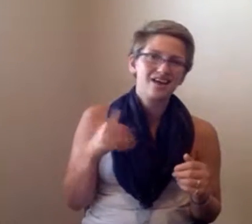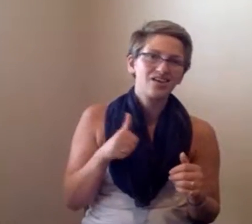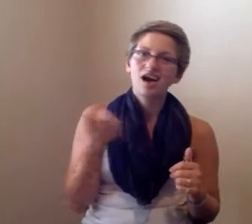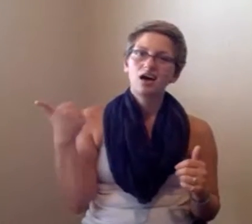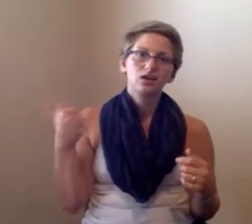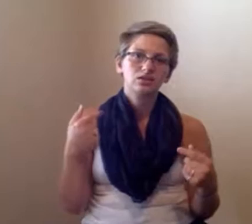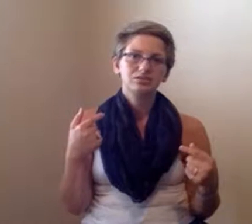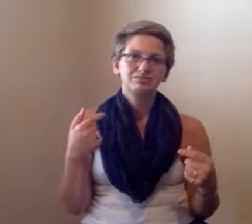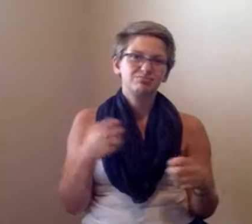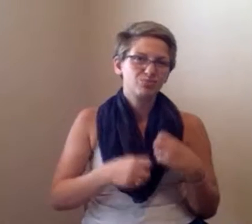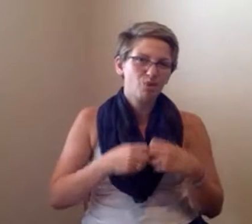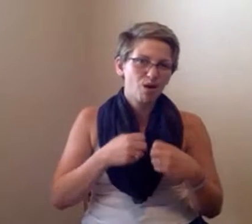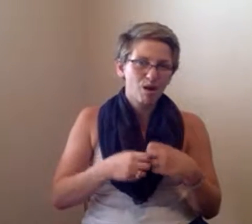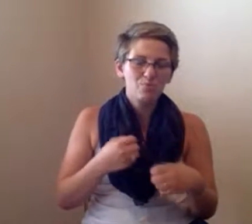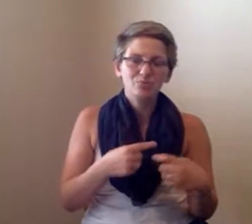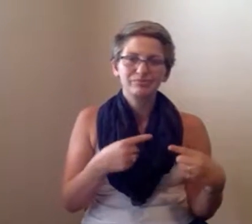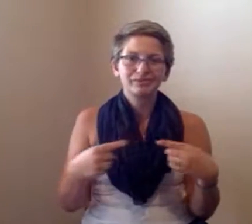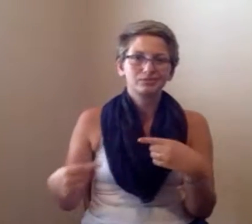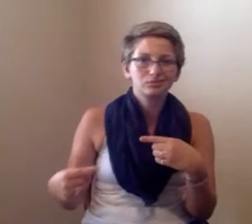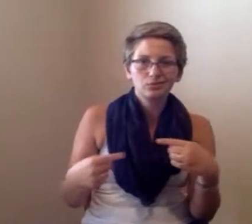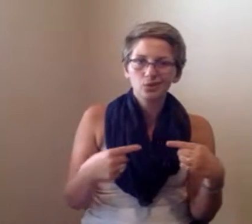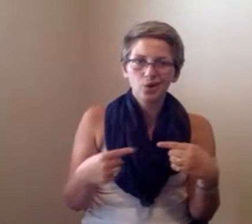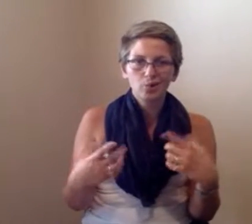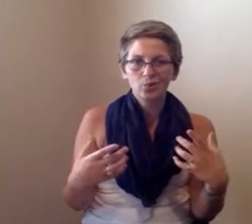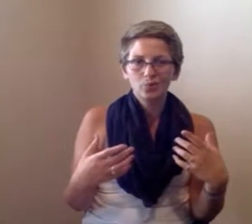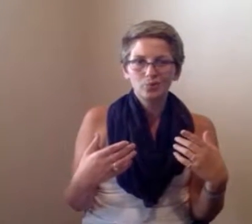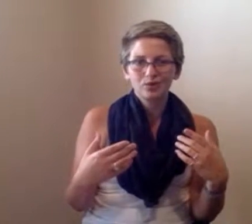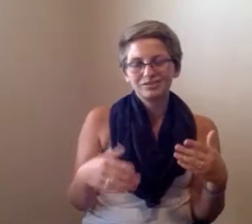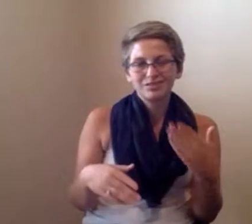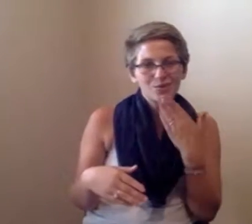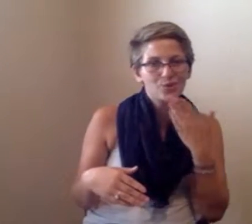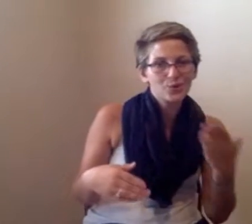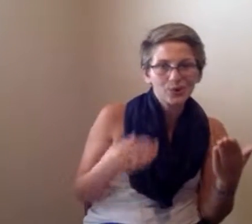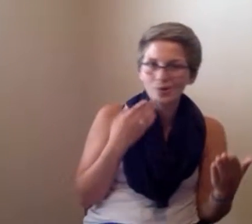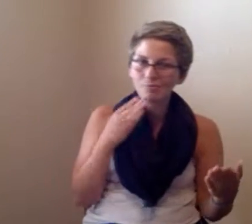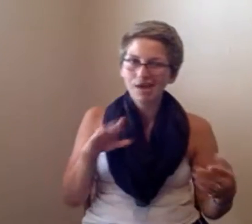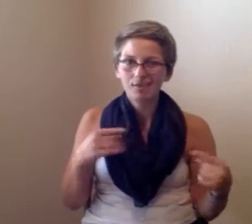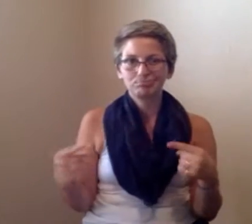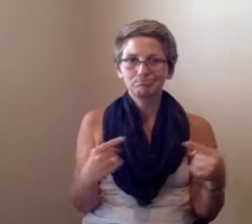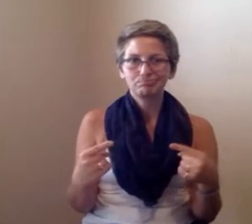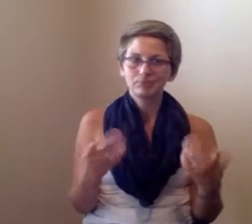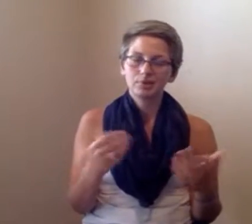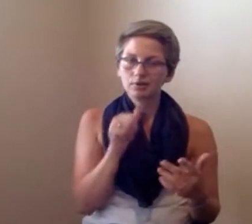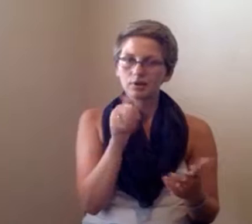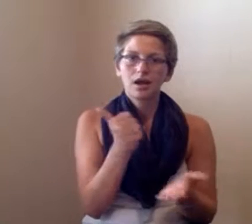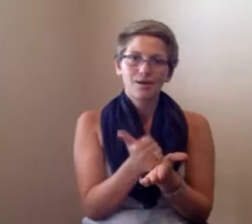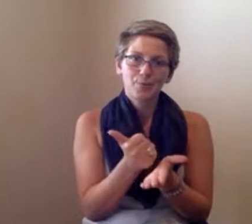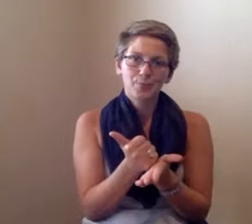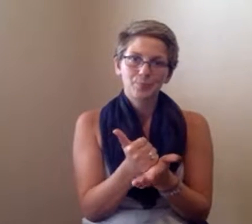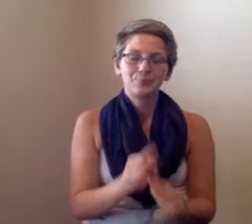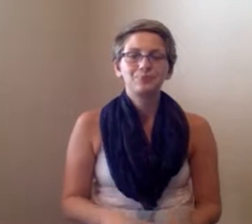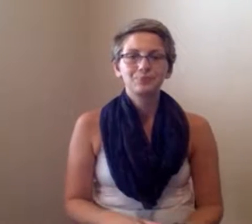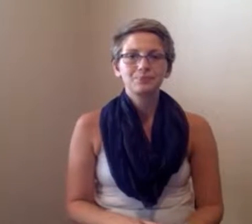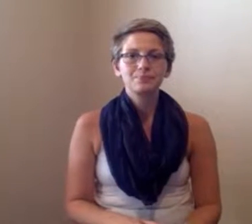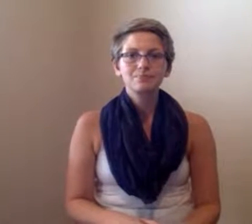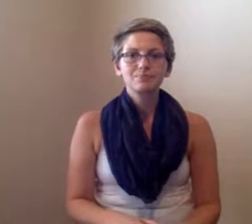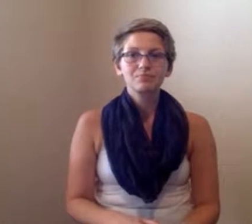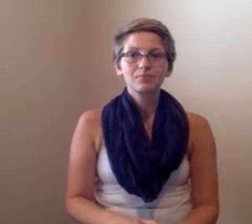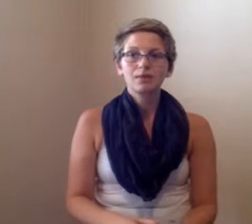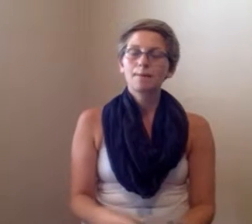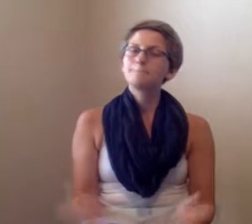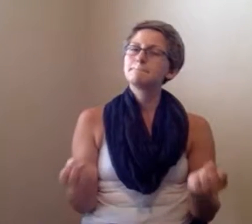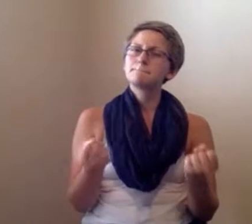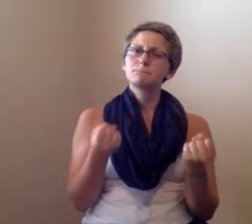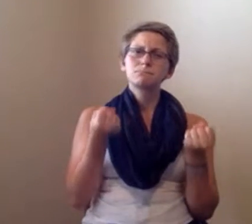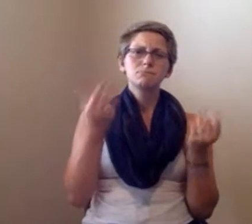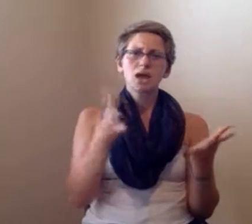and it doesn't help as much as we would have hoped as far as heart protection. Many women develop one or more risk factors for